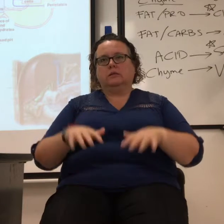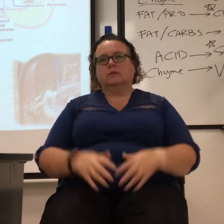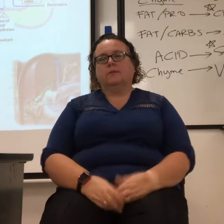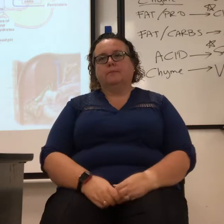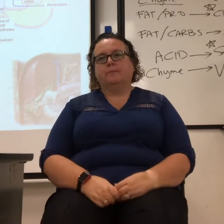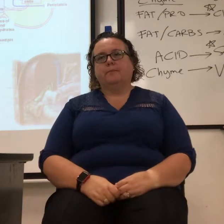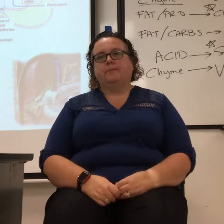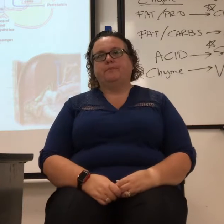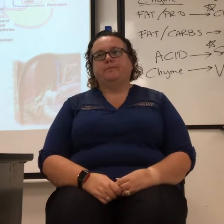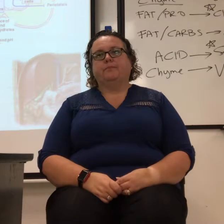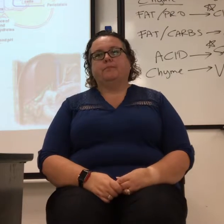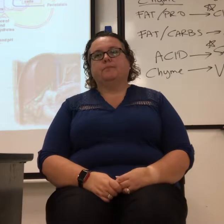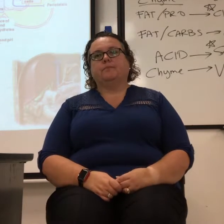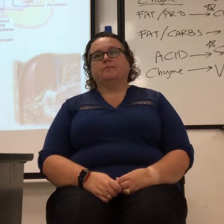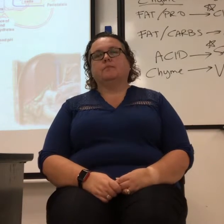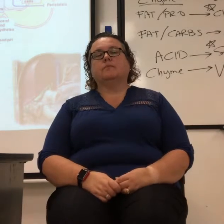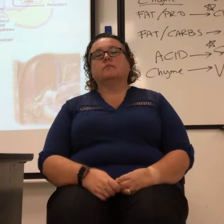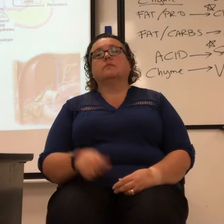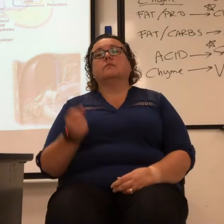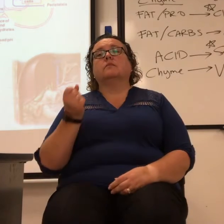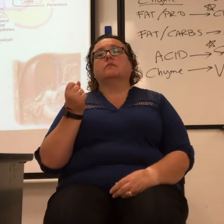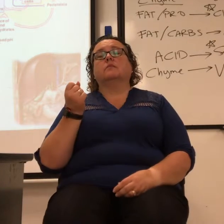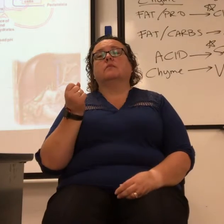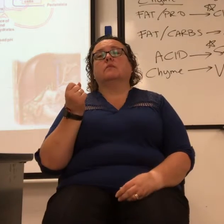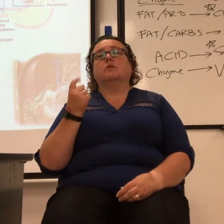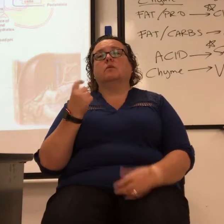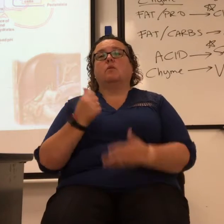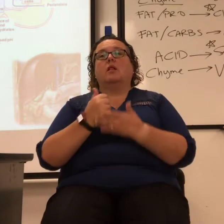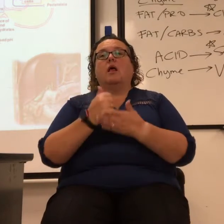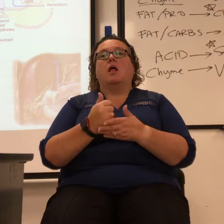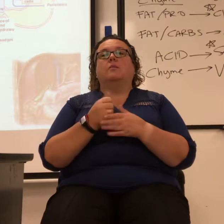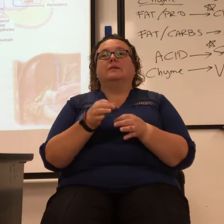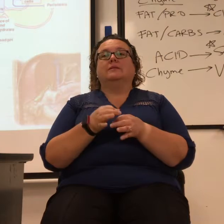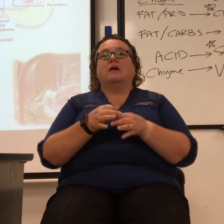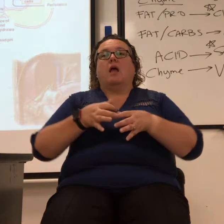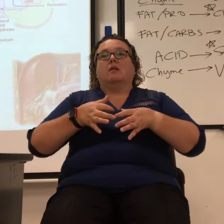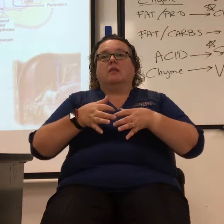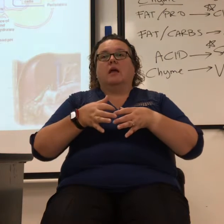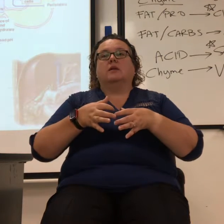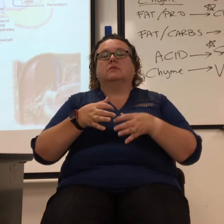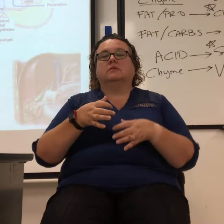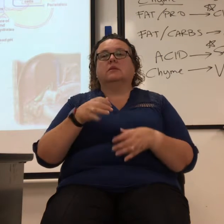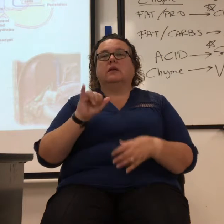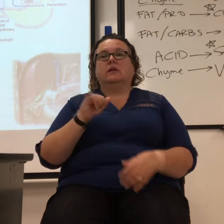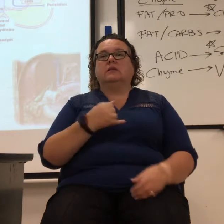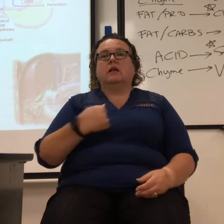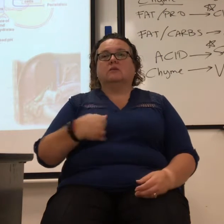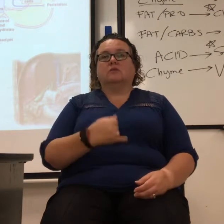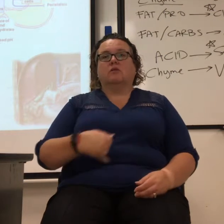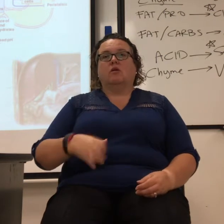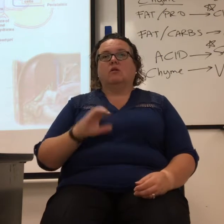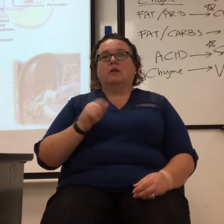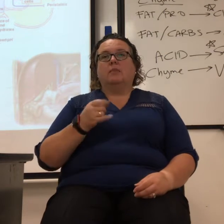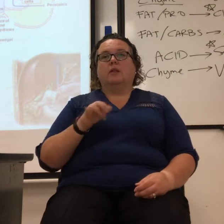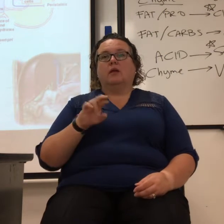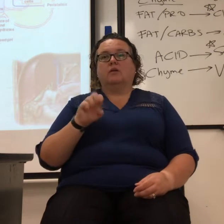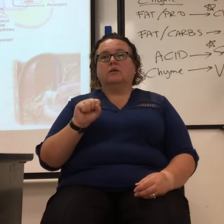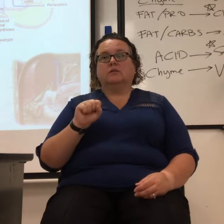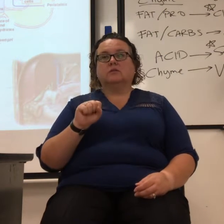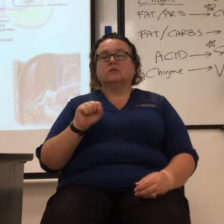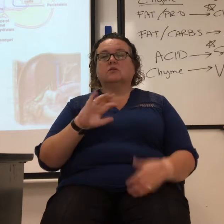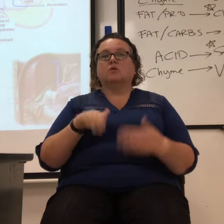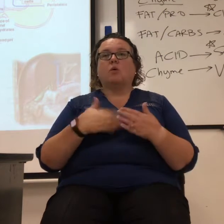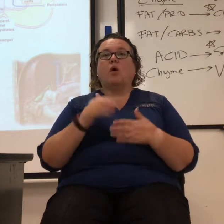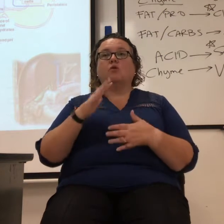VIP. It's going to help dilate intestinal capillaries to get them ready for absorption. So all the blood rushes to your